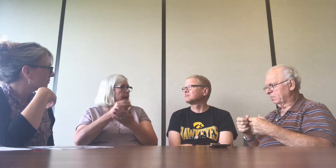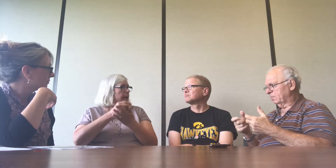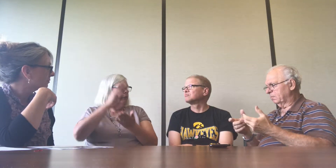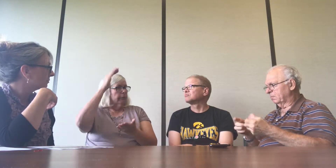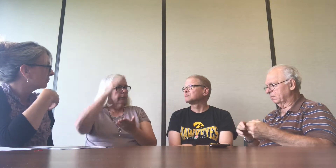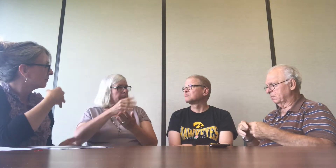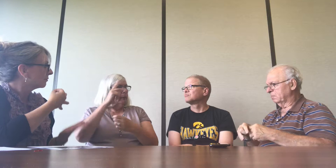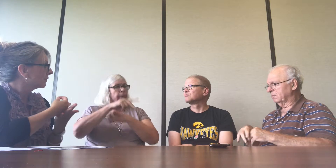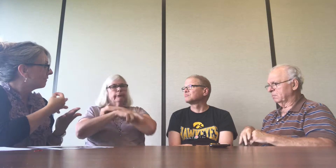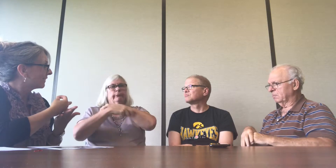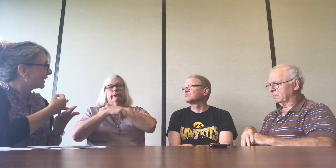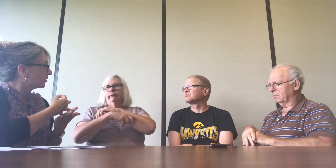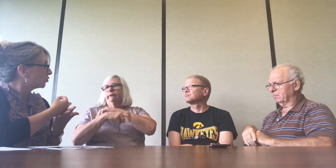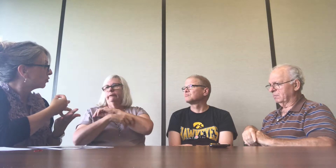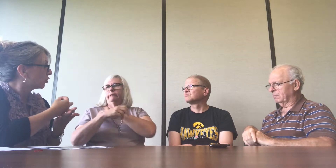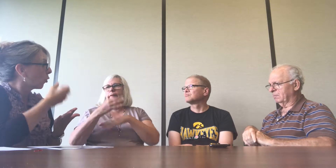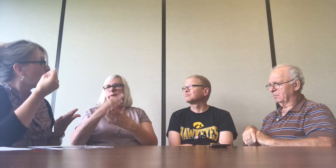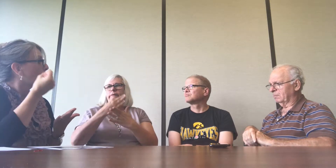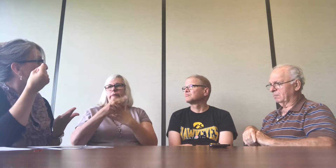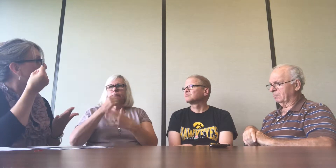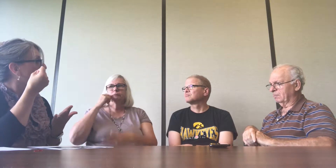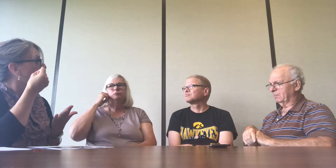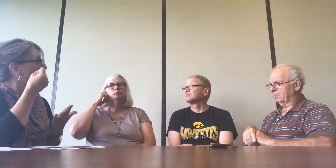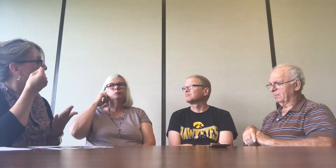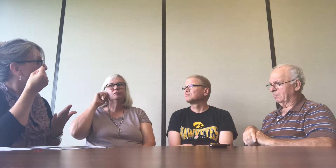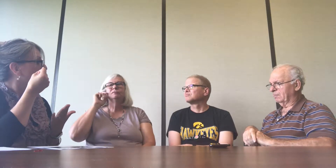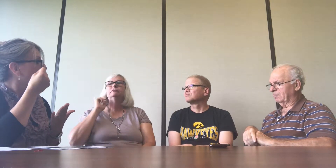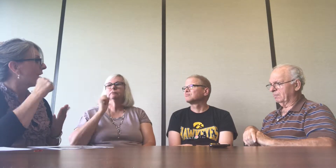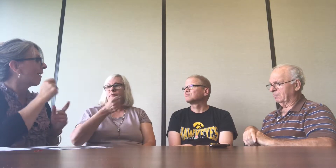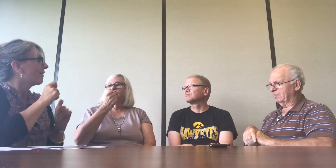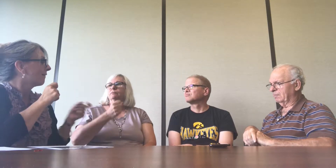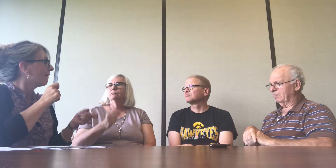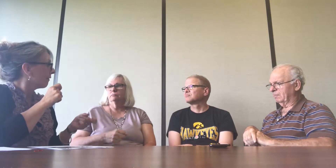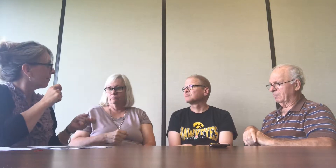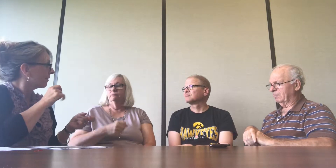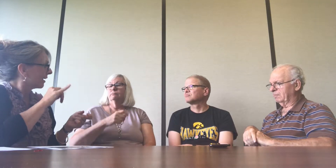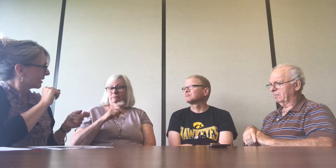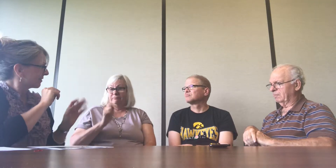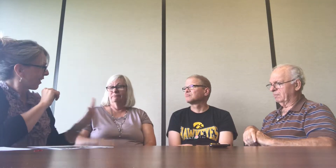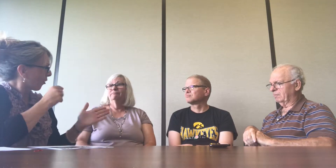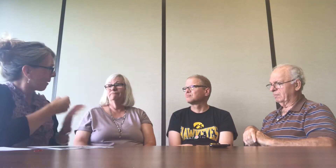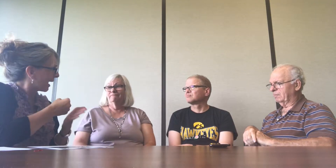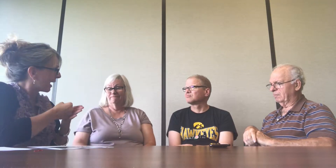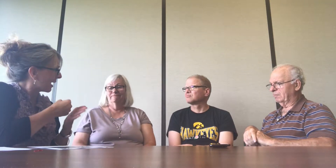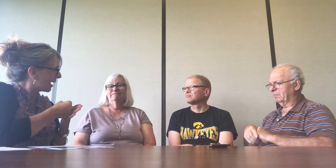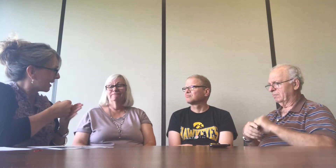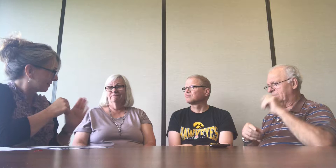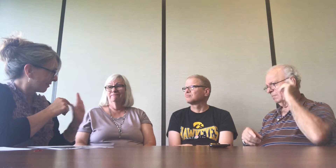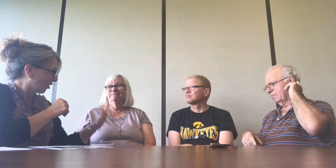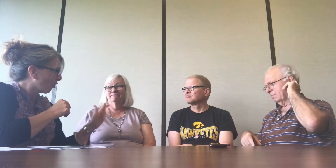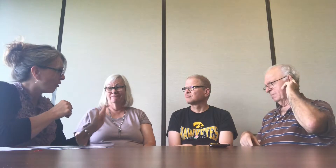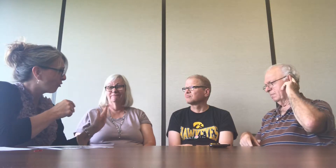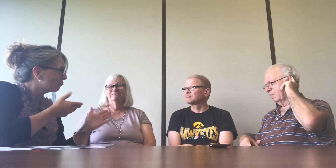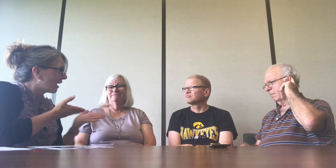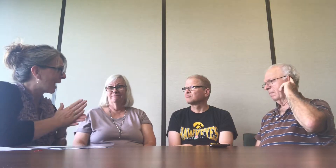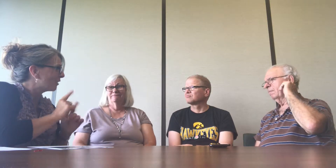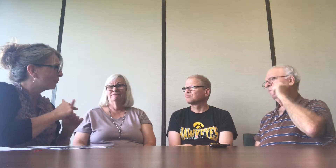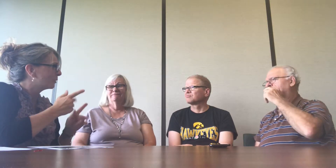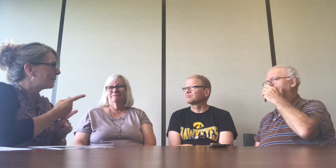abuse. Their finances dwindle and they don't have enough money. Jennifer, it can be financial abuse if they're withholding money